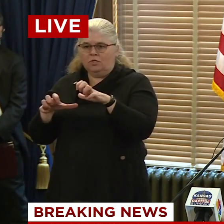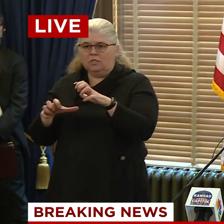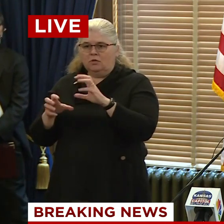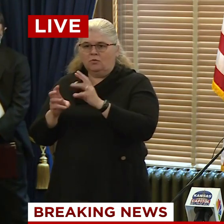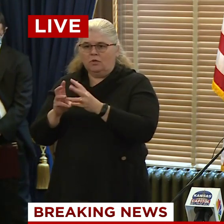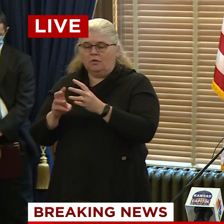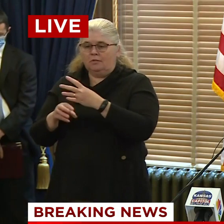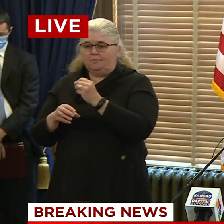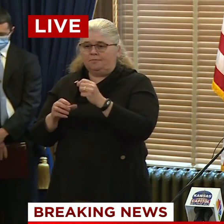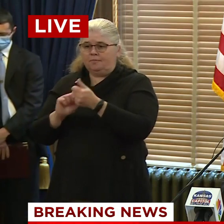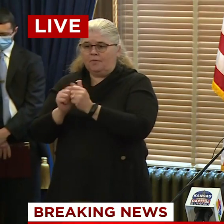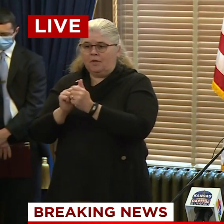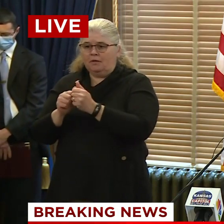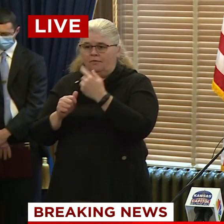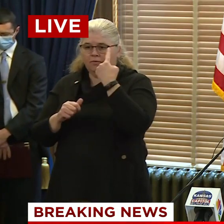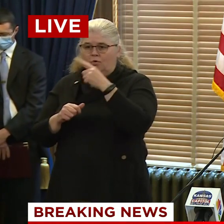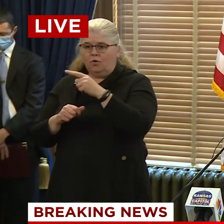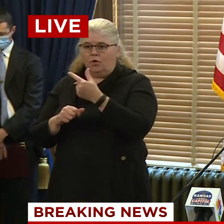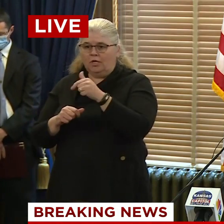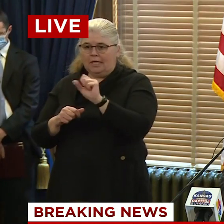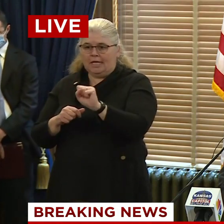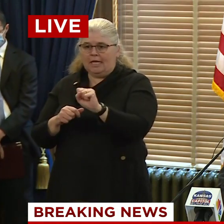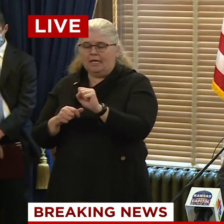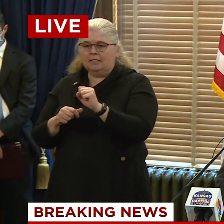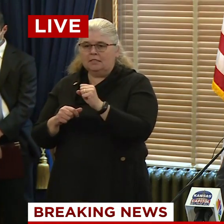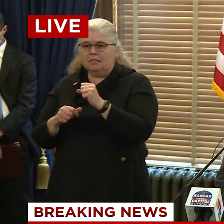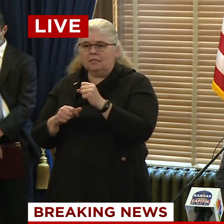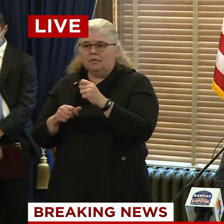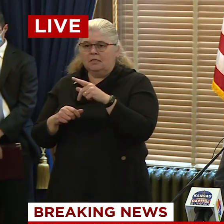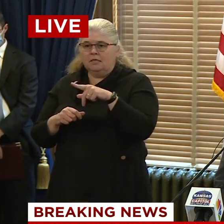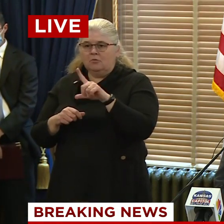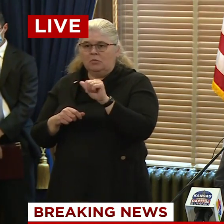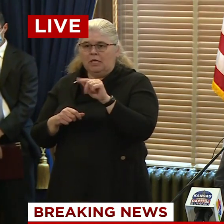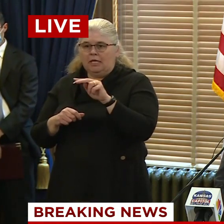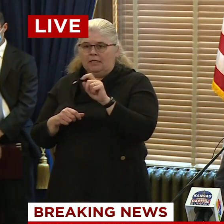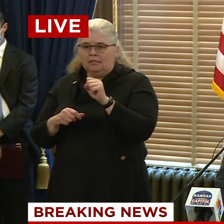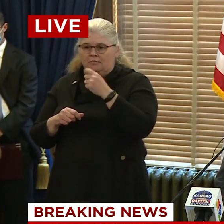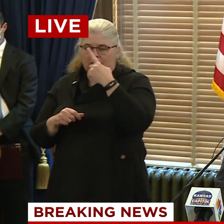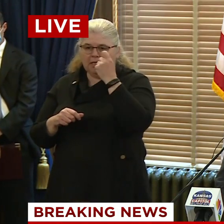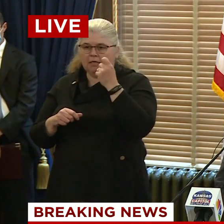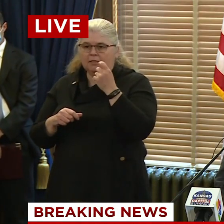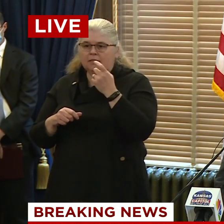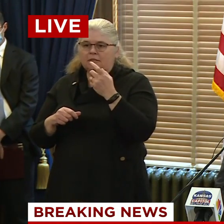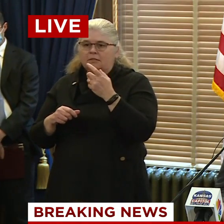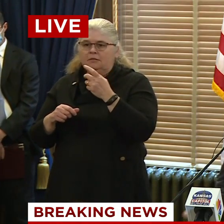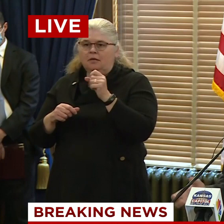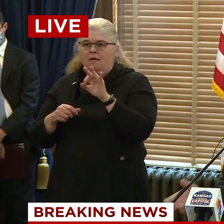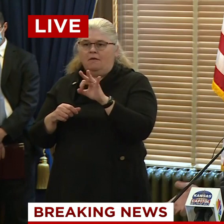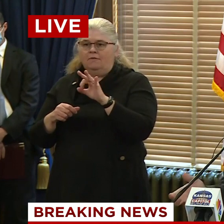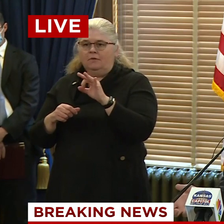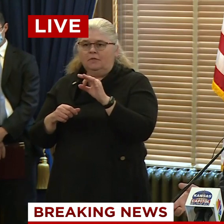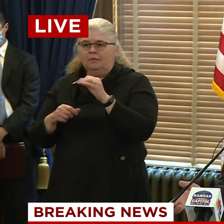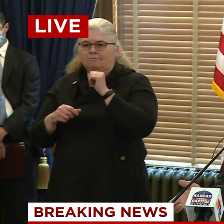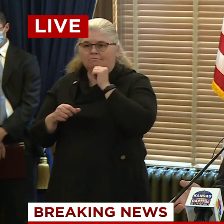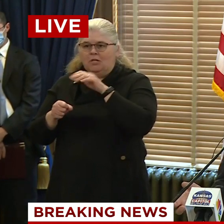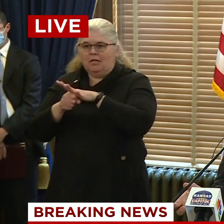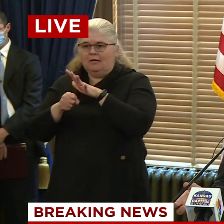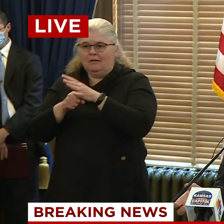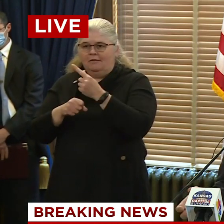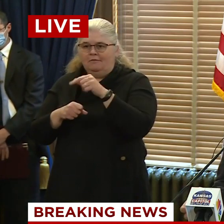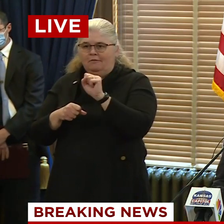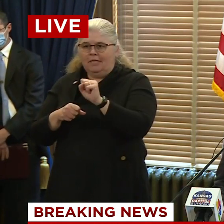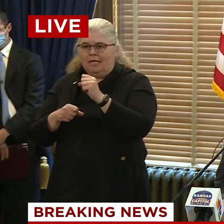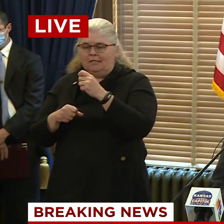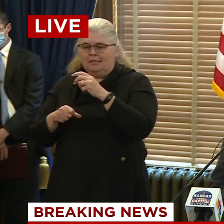for adequate but scarce supplies of natural gas at very high prices. And so you have this confluence of